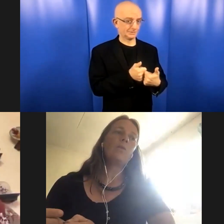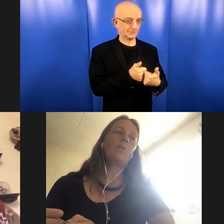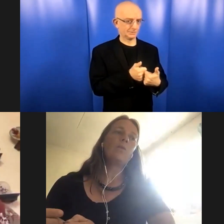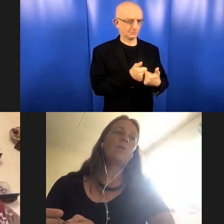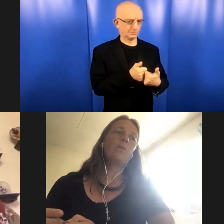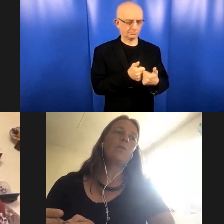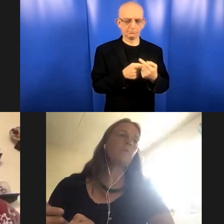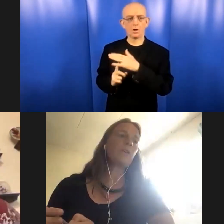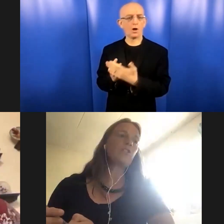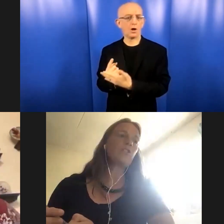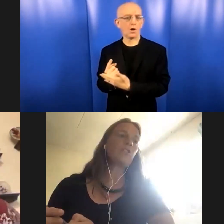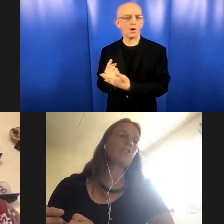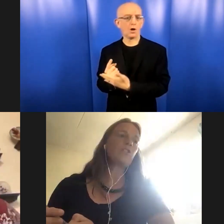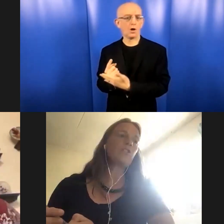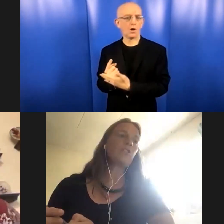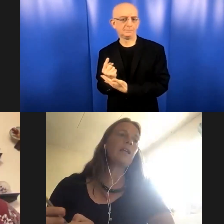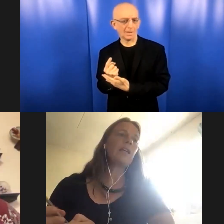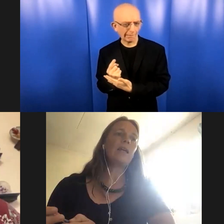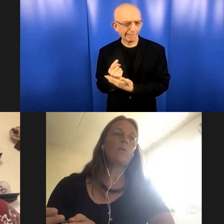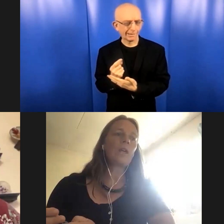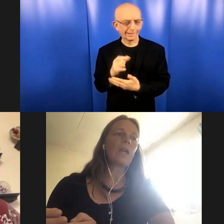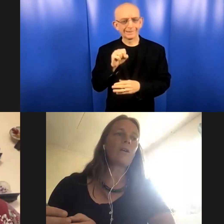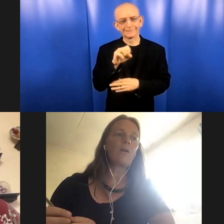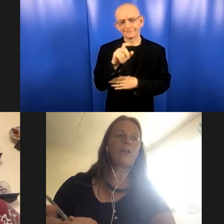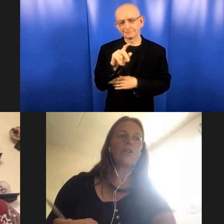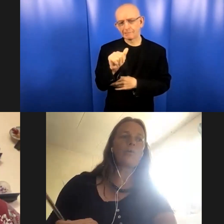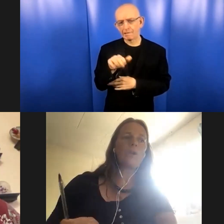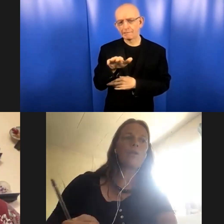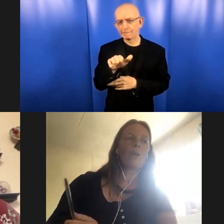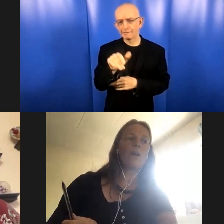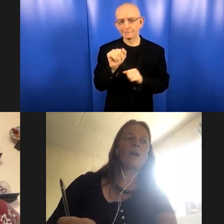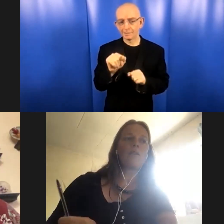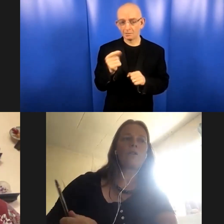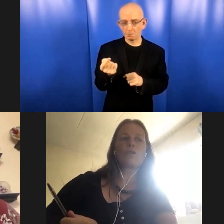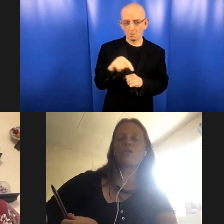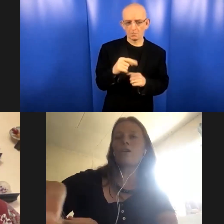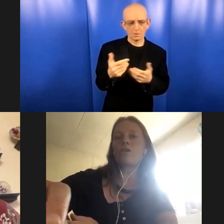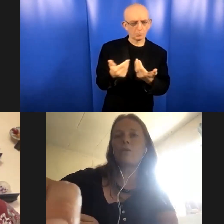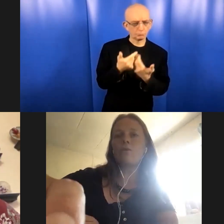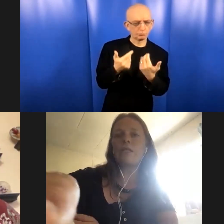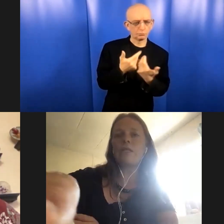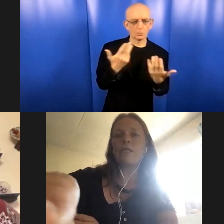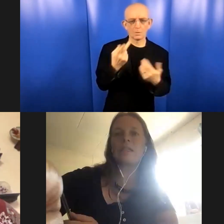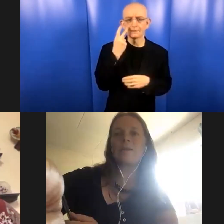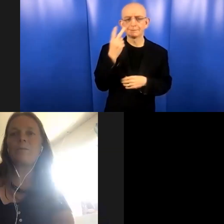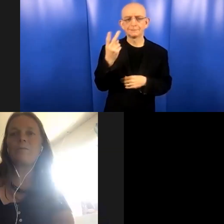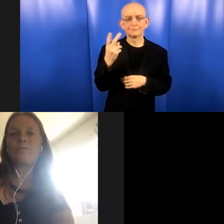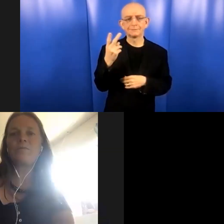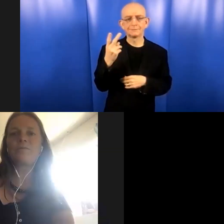work you've done in Fiji, and especially in working in coalition with other social justice movement